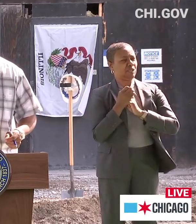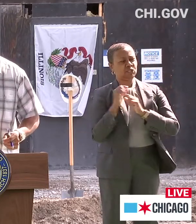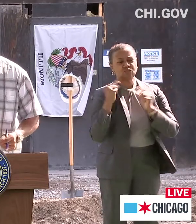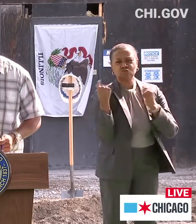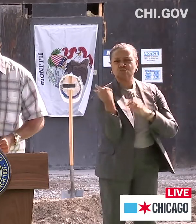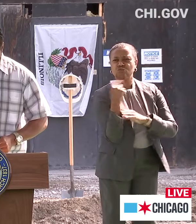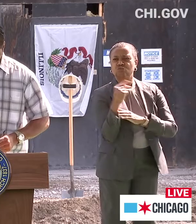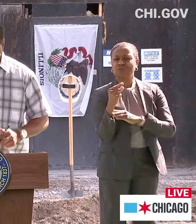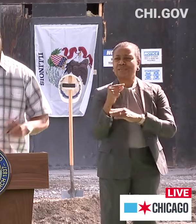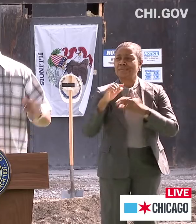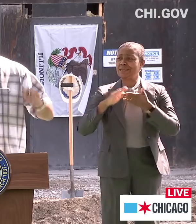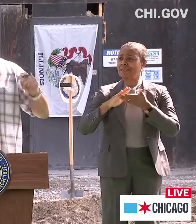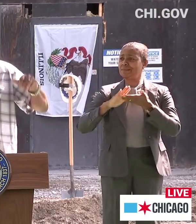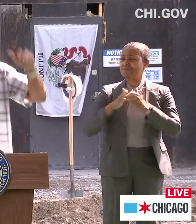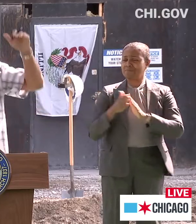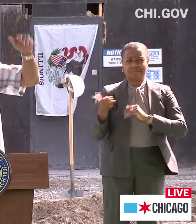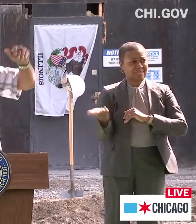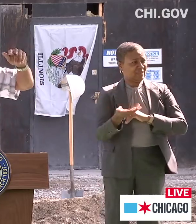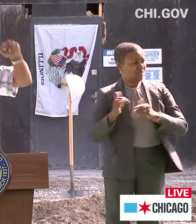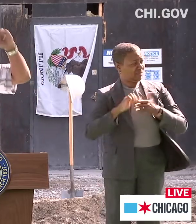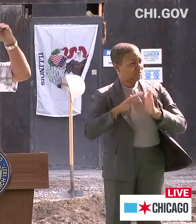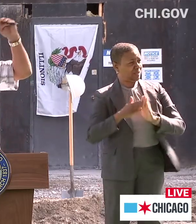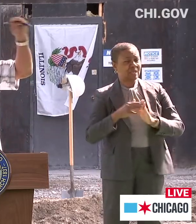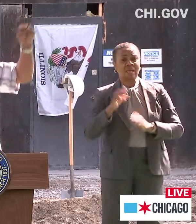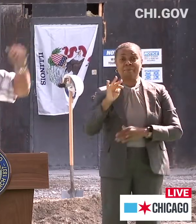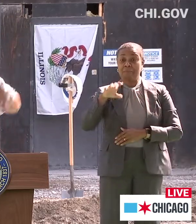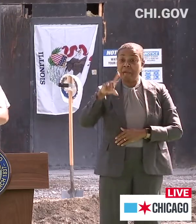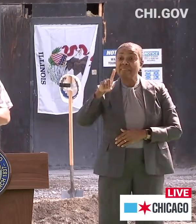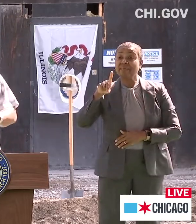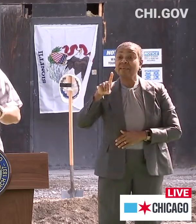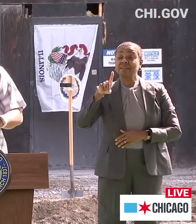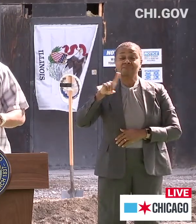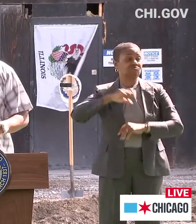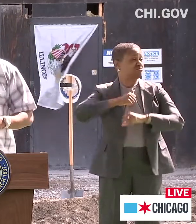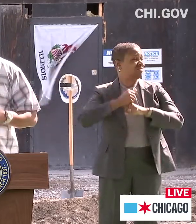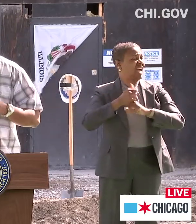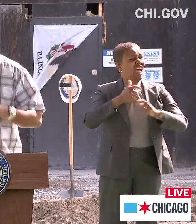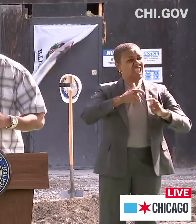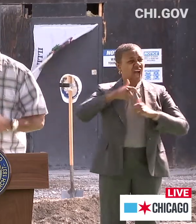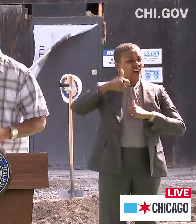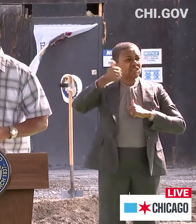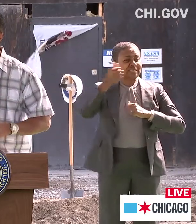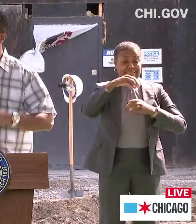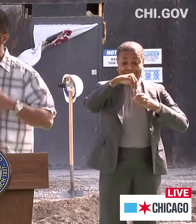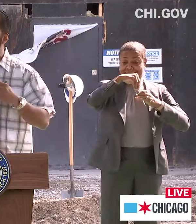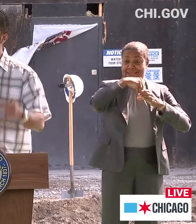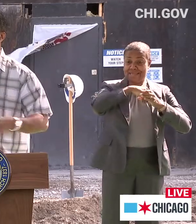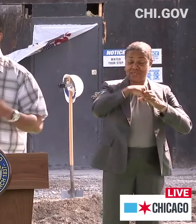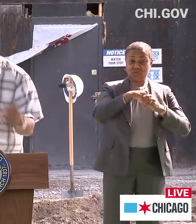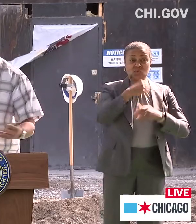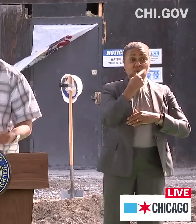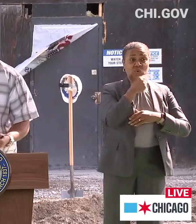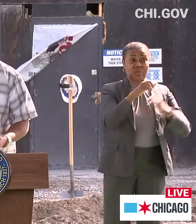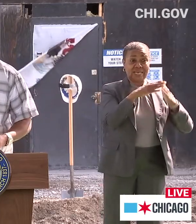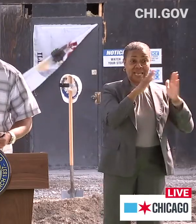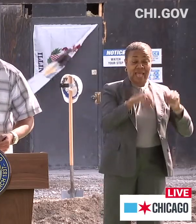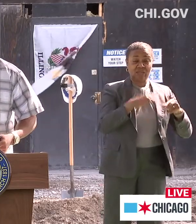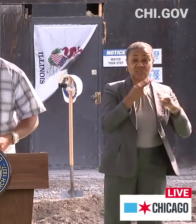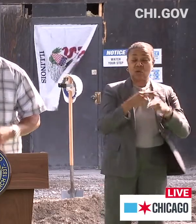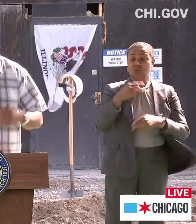our community. And then on top of Method, we built the largest indoor greenhouse in Gotham